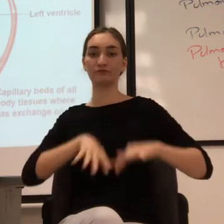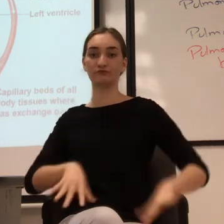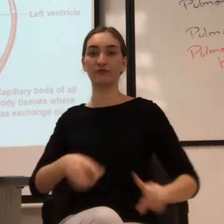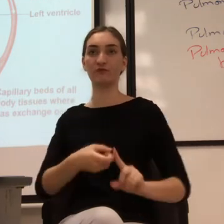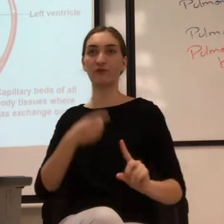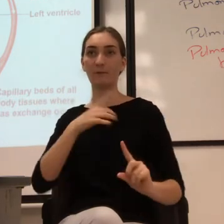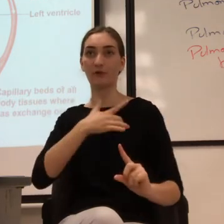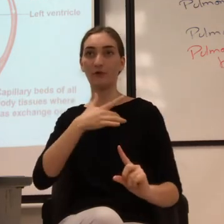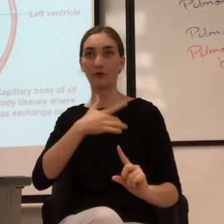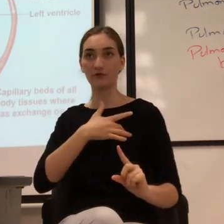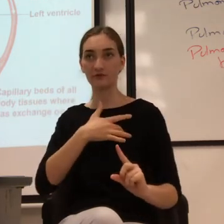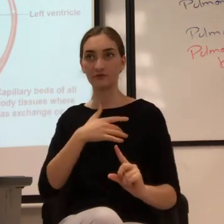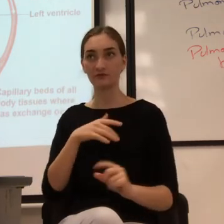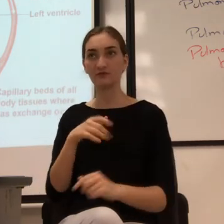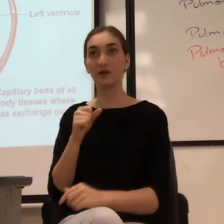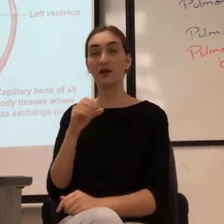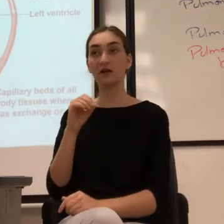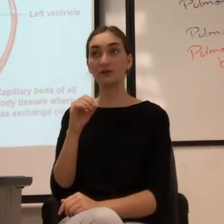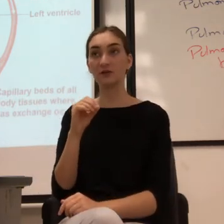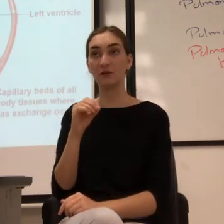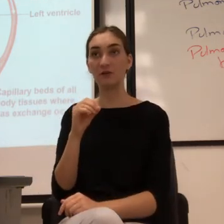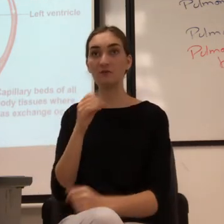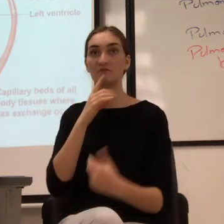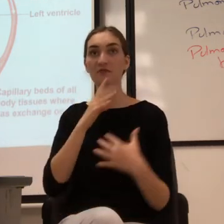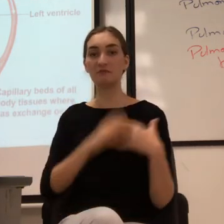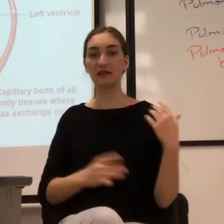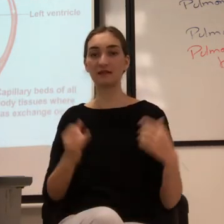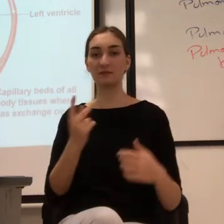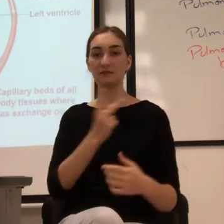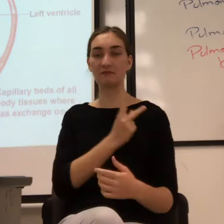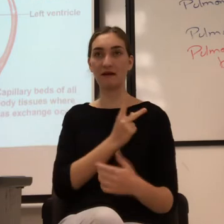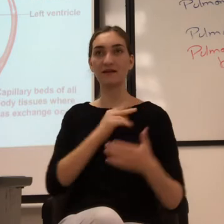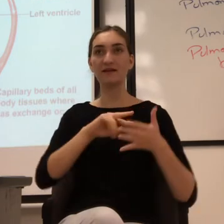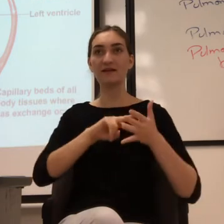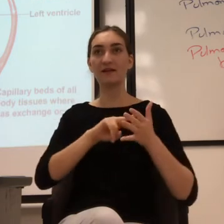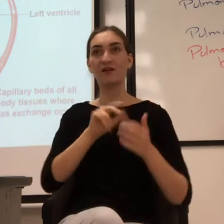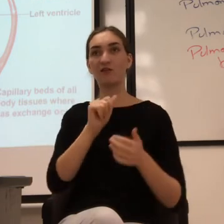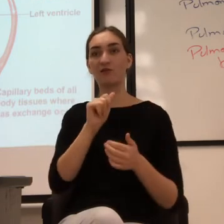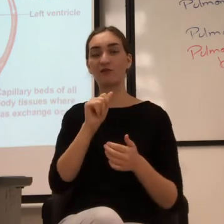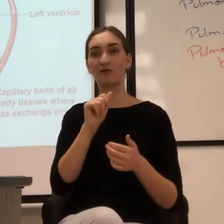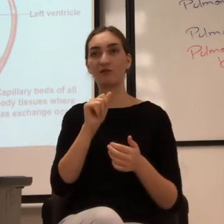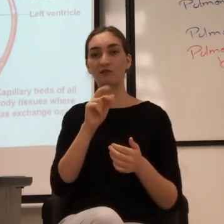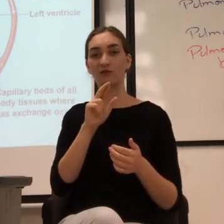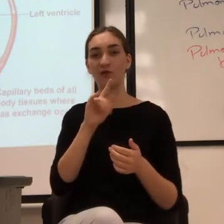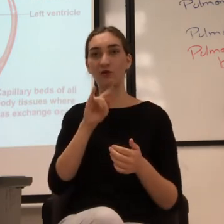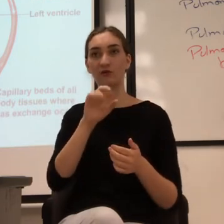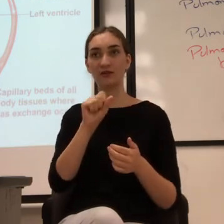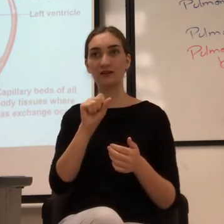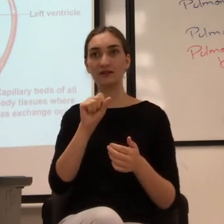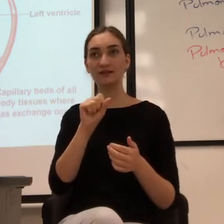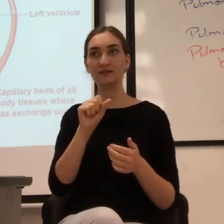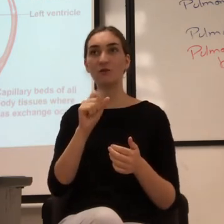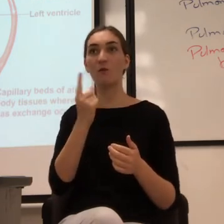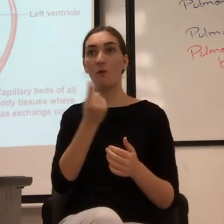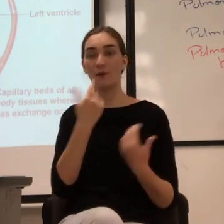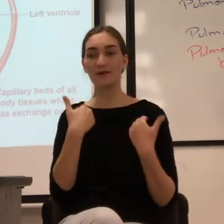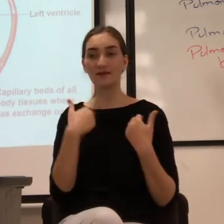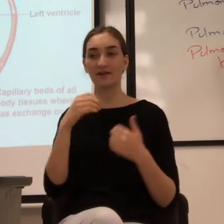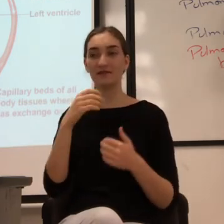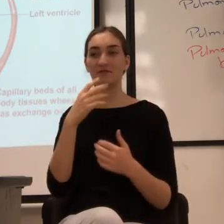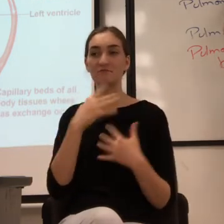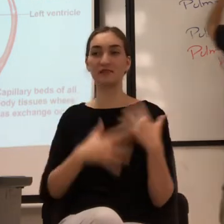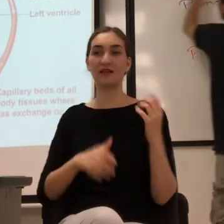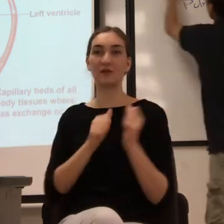in arteries, right? Students always want to remember, oh, arteries always carry oxygenated blood. That's not always true.